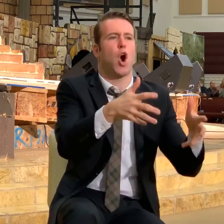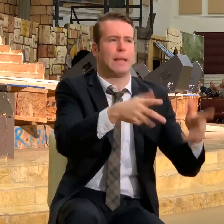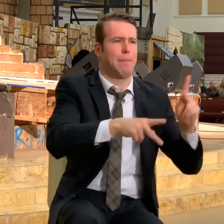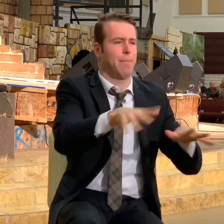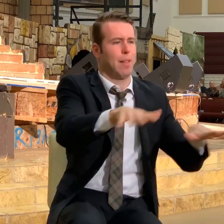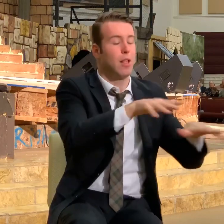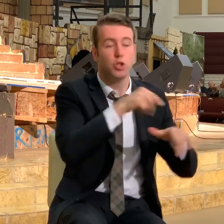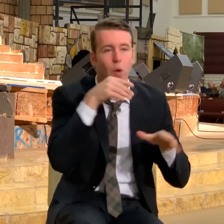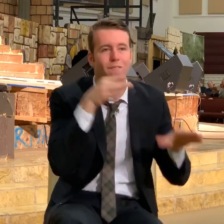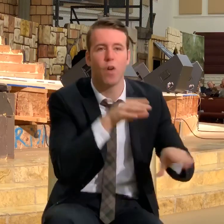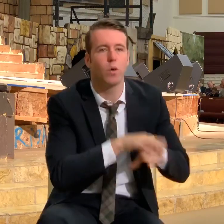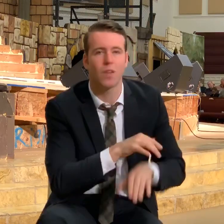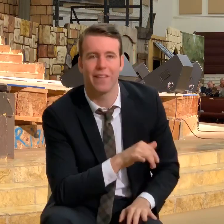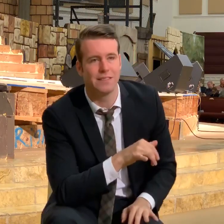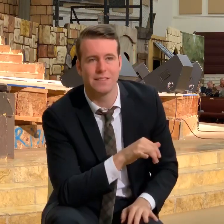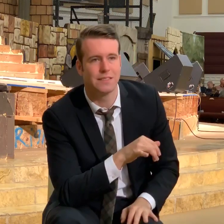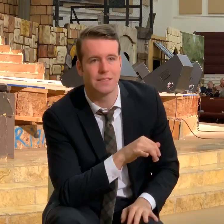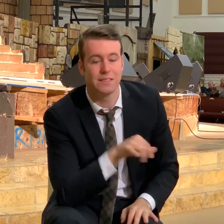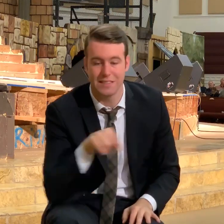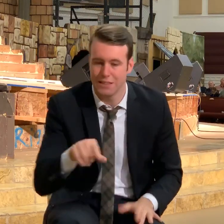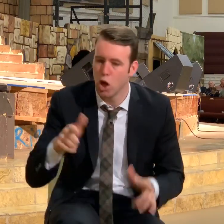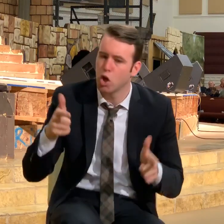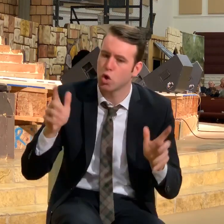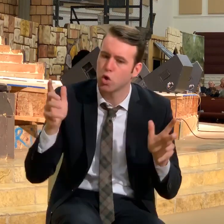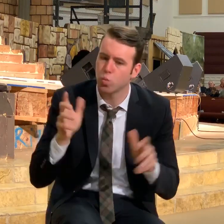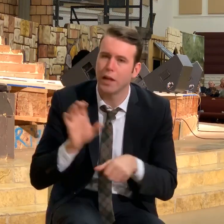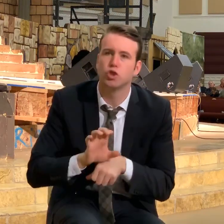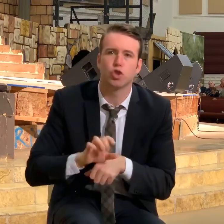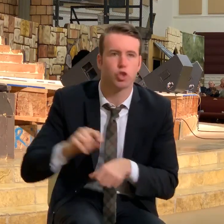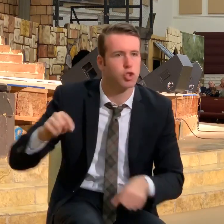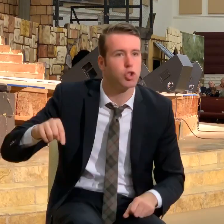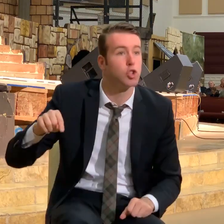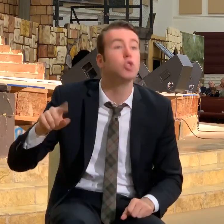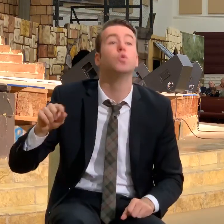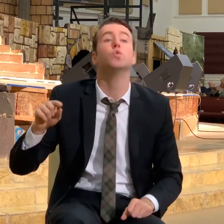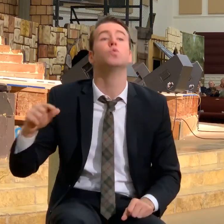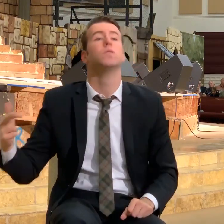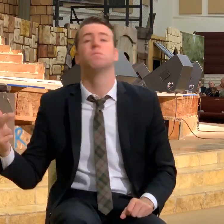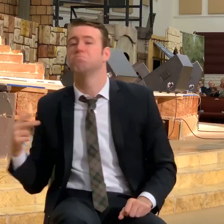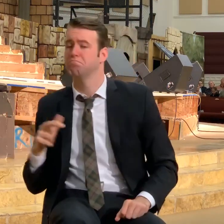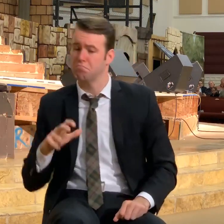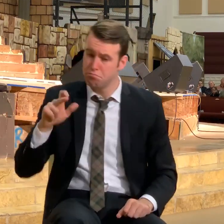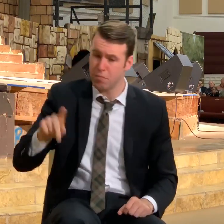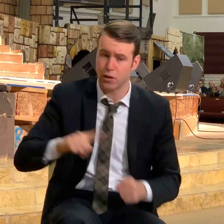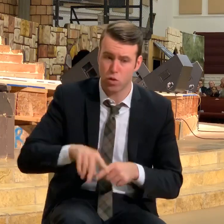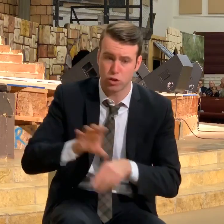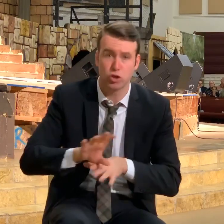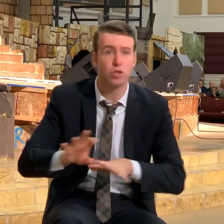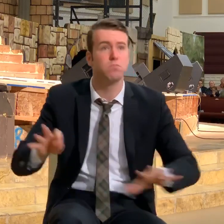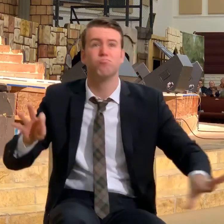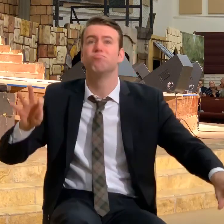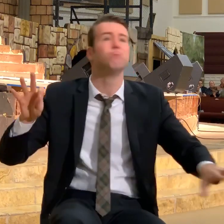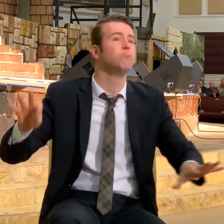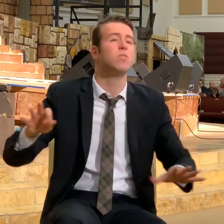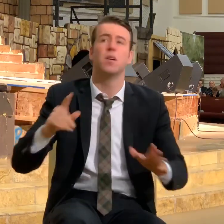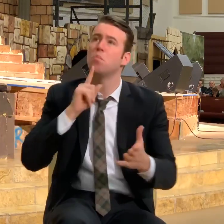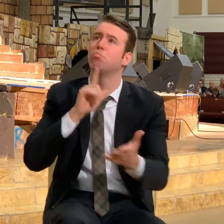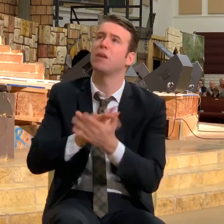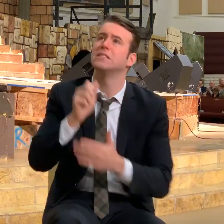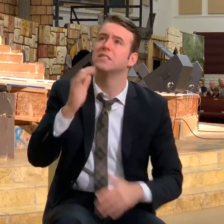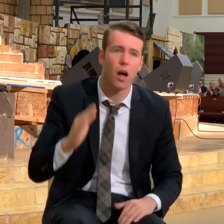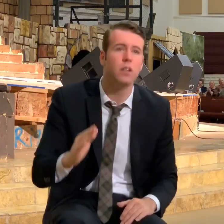partygoers. He said, there's a great church. You get back in that church and you get with that congregation, you praise